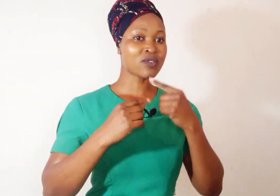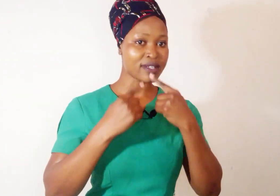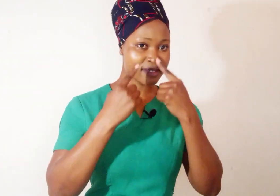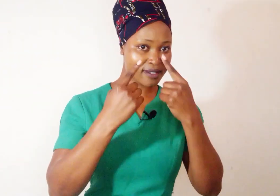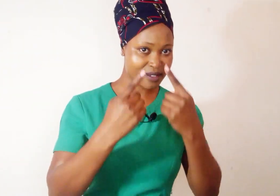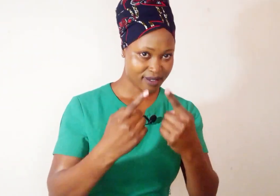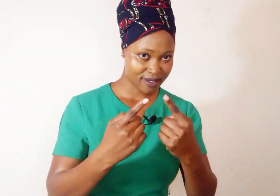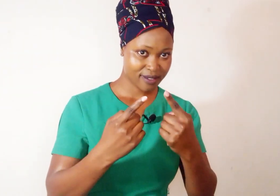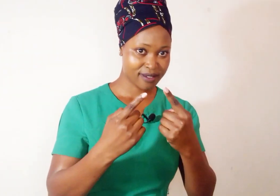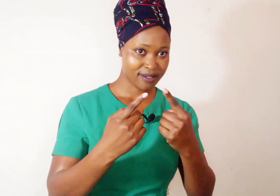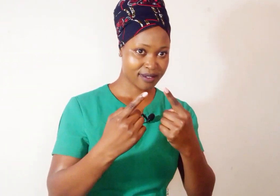address